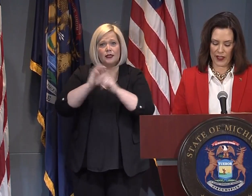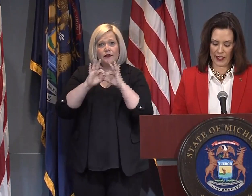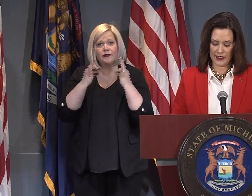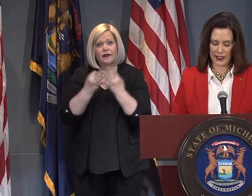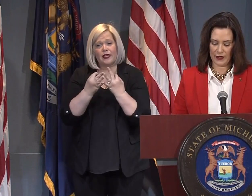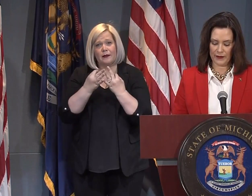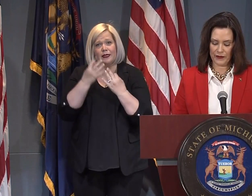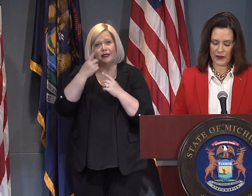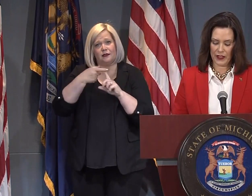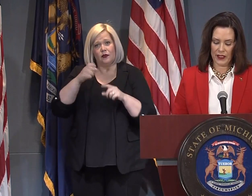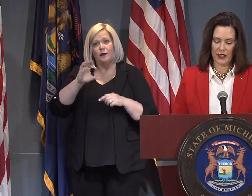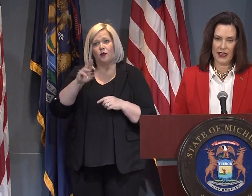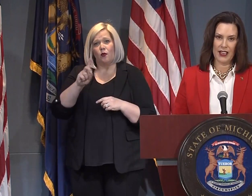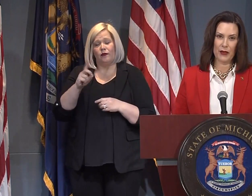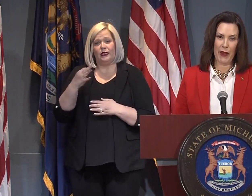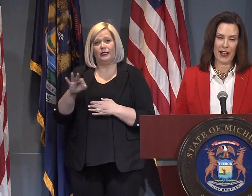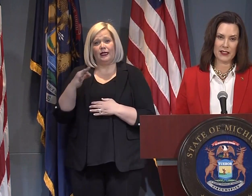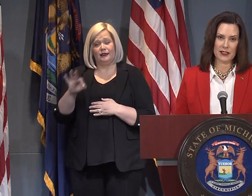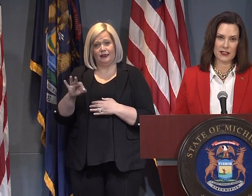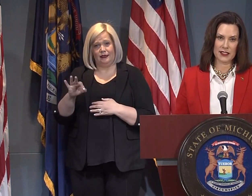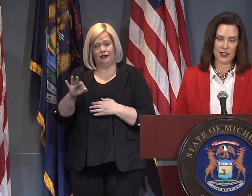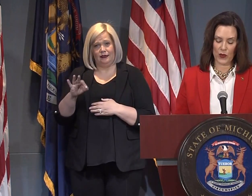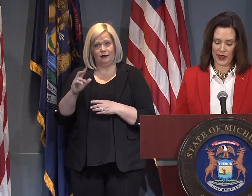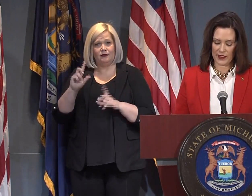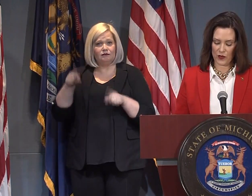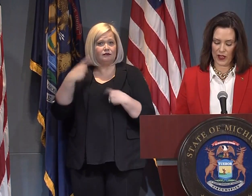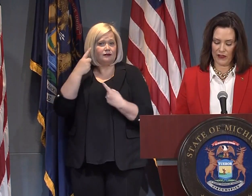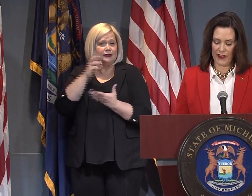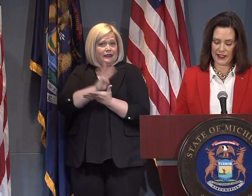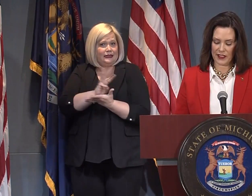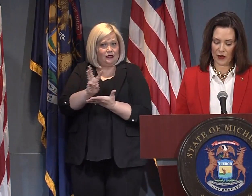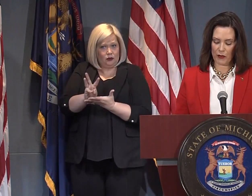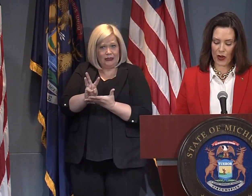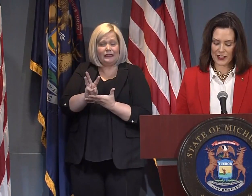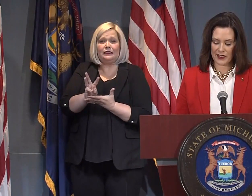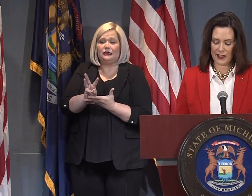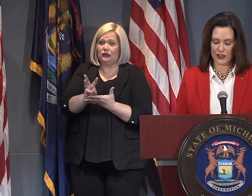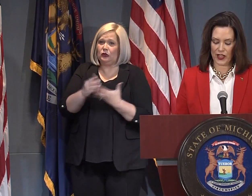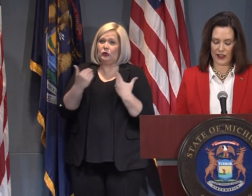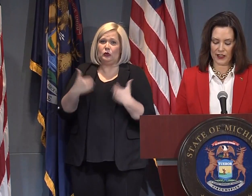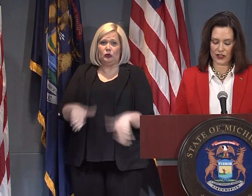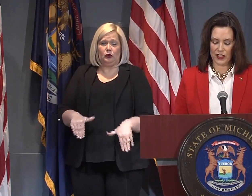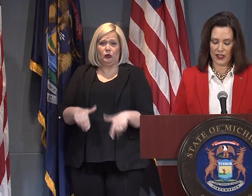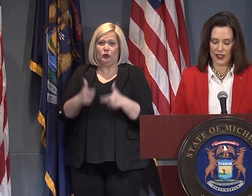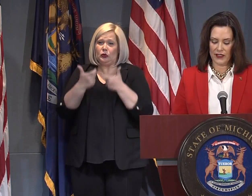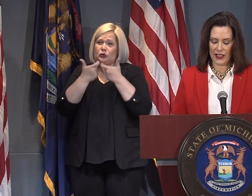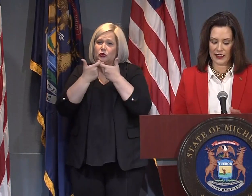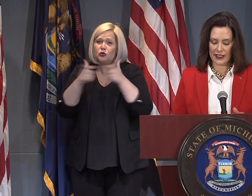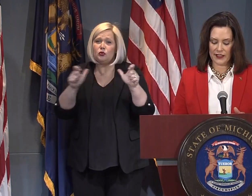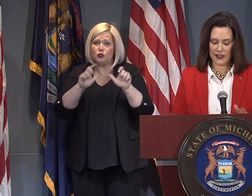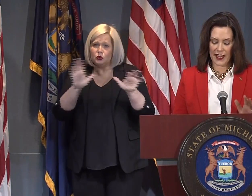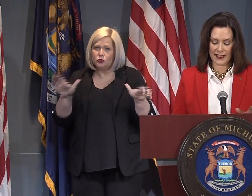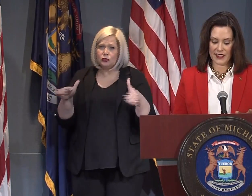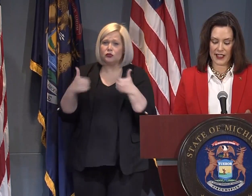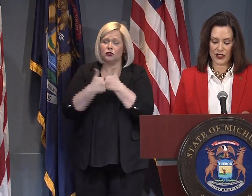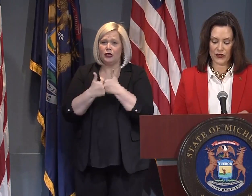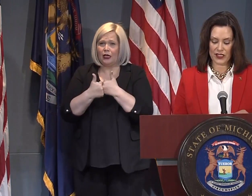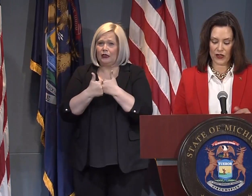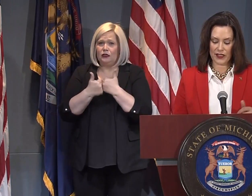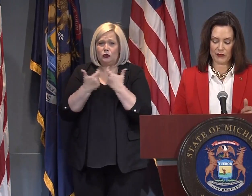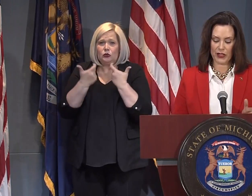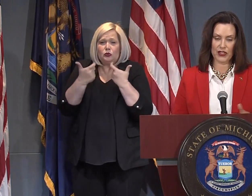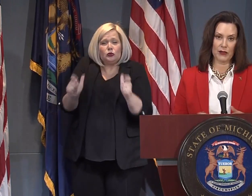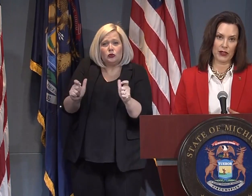of COVID-19. In the past 6 weeks, we have faced an unprecedented challenge that has led